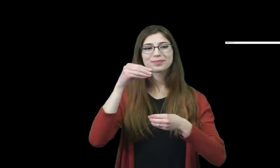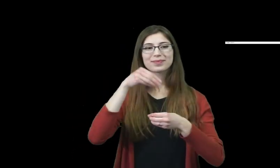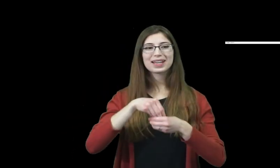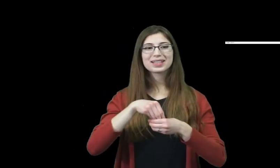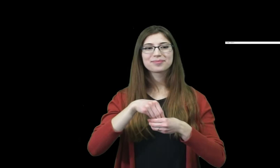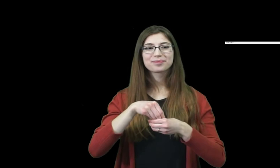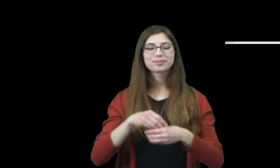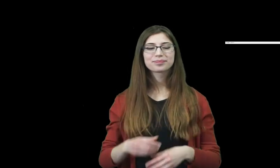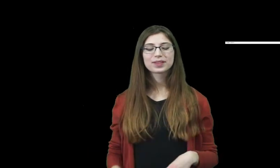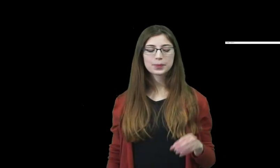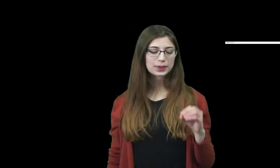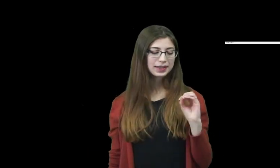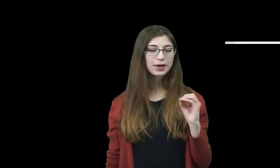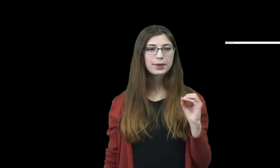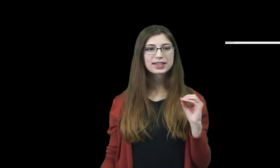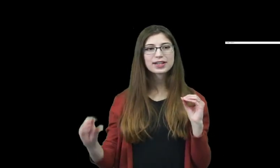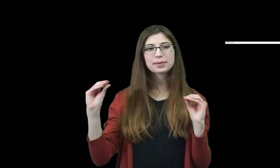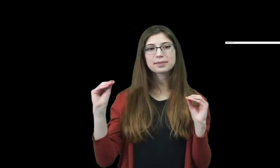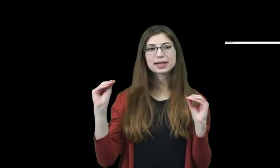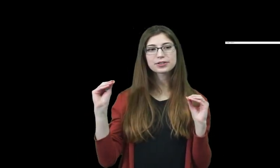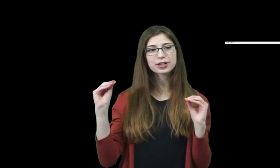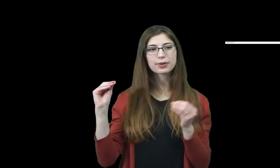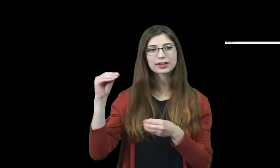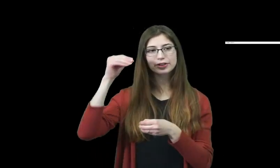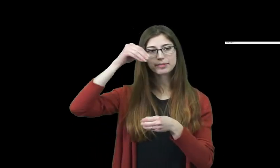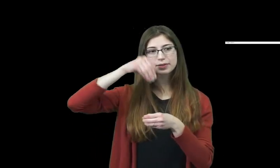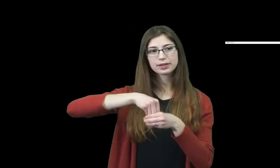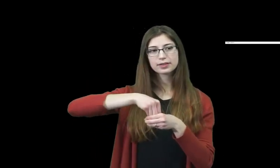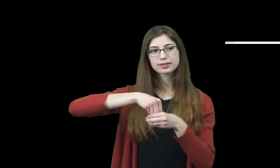In. With an O hand shape and a pinched O hand shape.